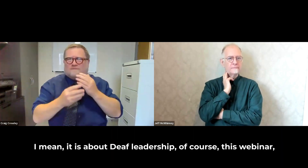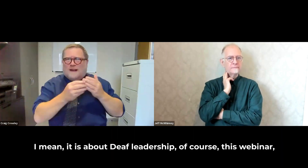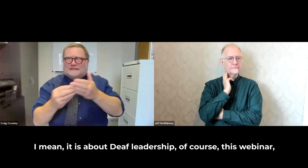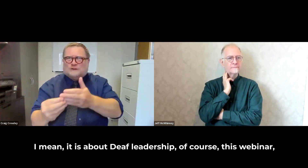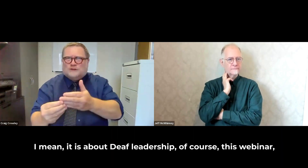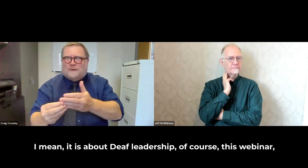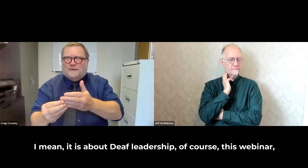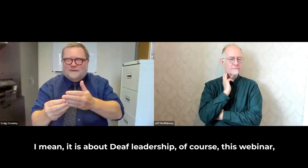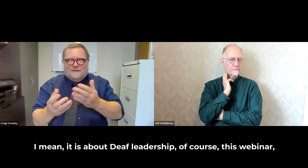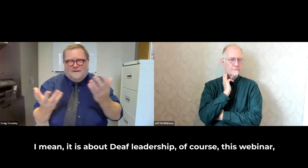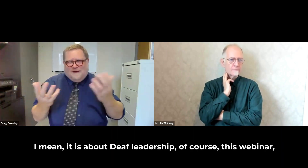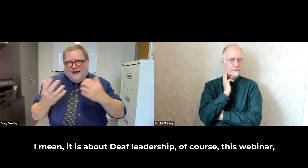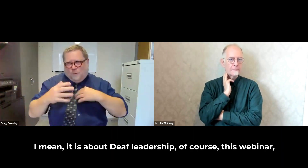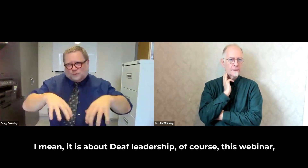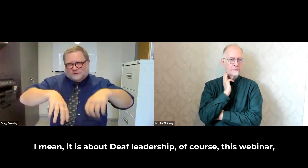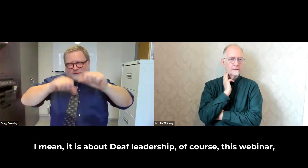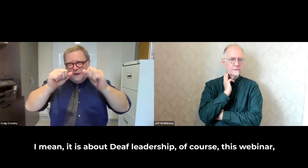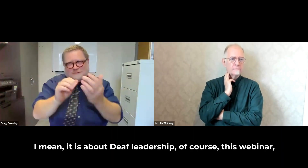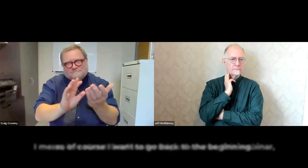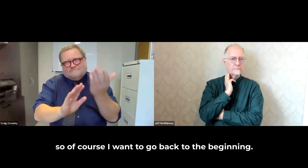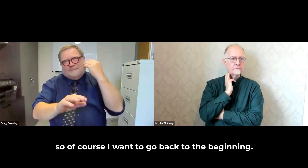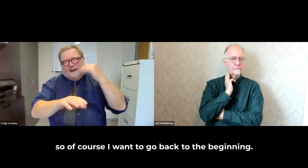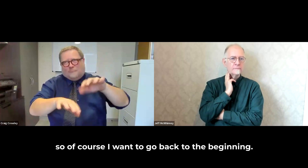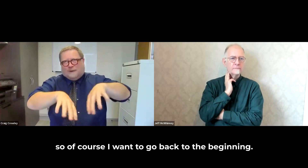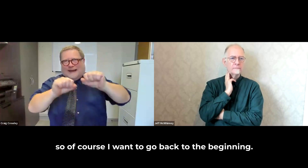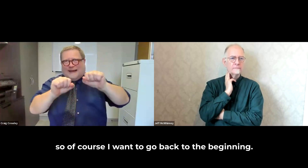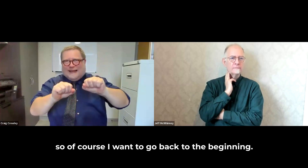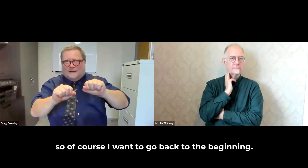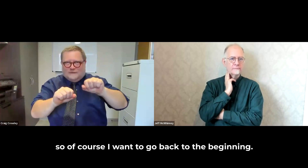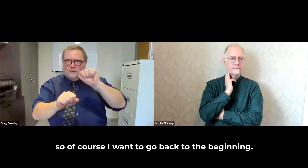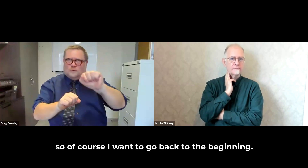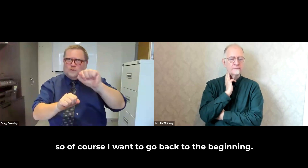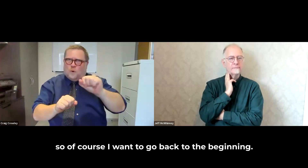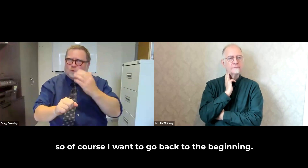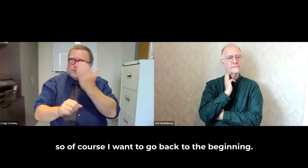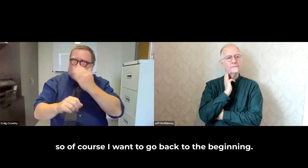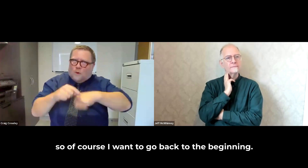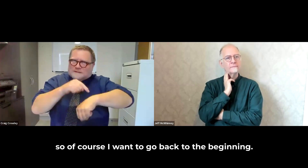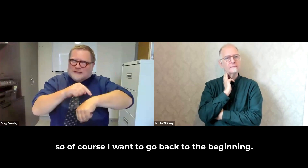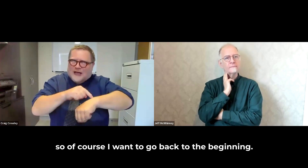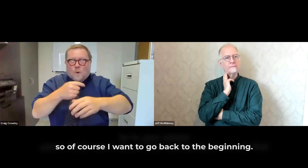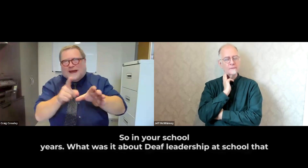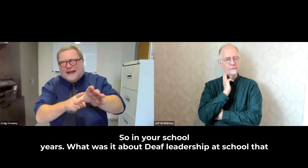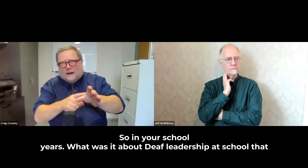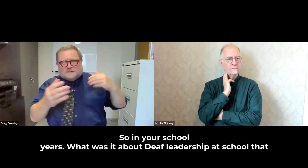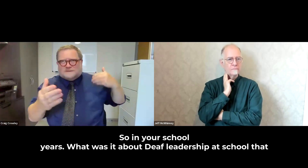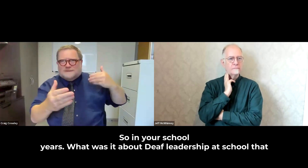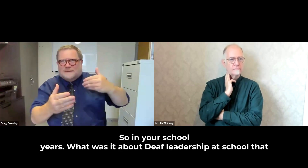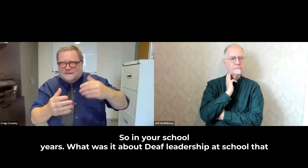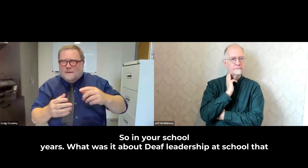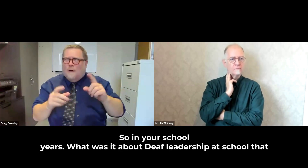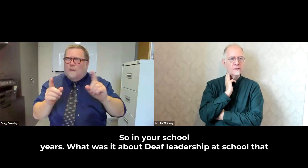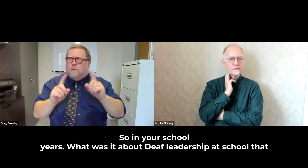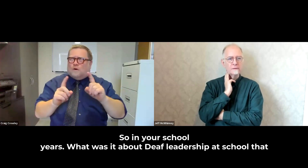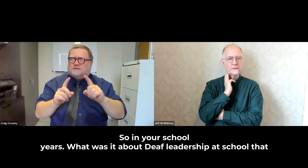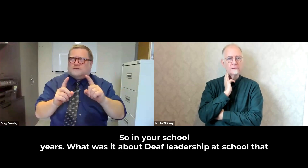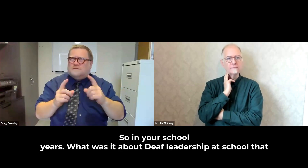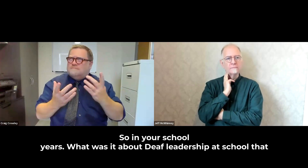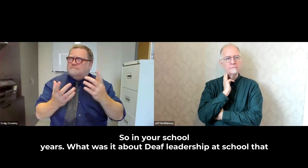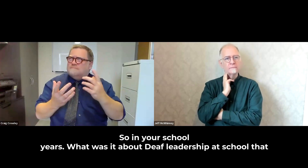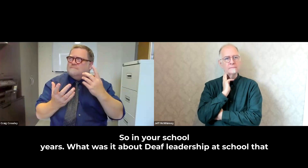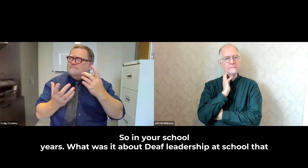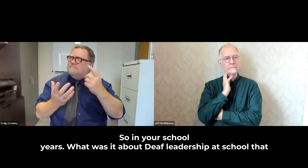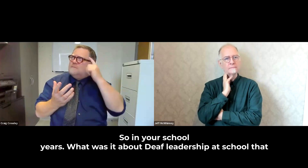I mean, it is about deaf leadership, of course, this webinar. So, of course, I want to go back to the beginning. So maybe your school